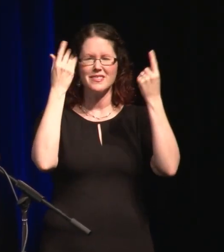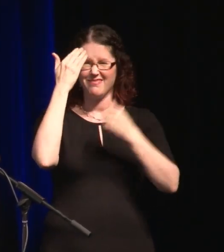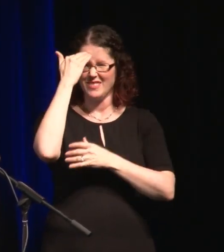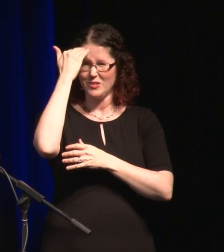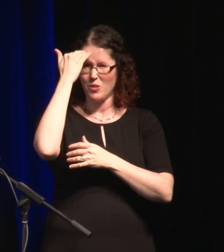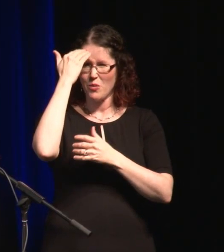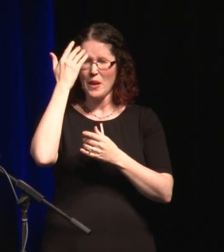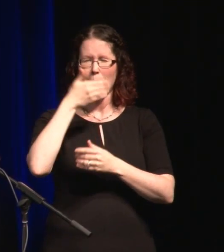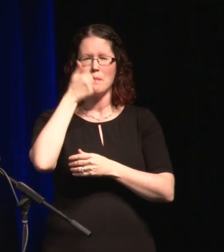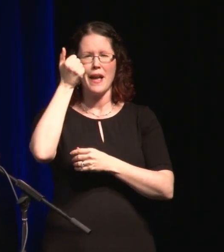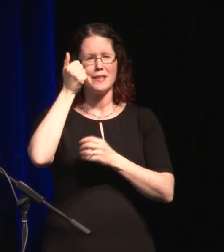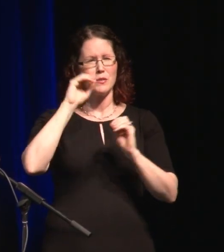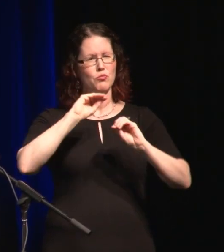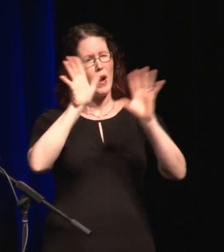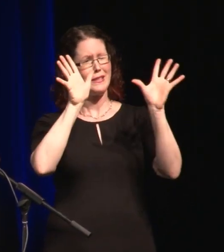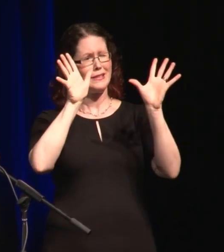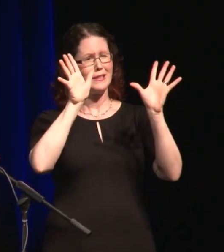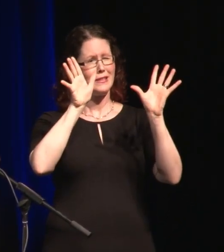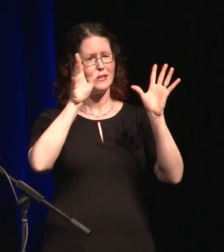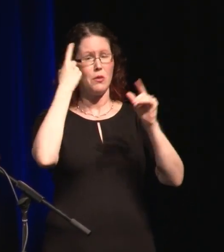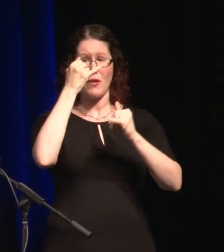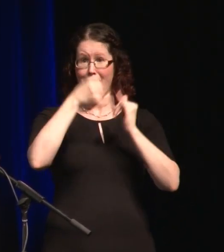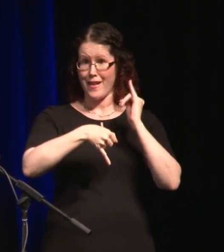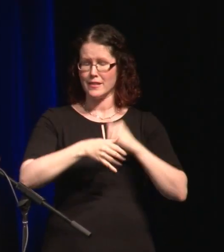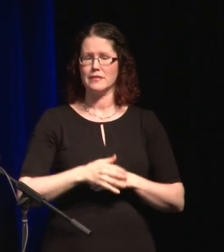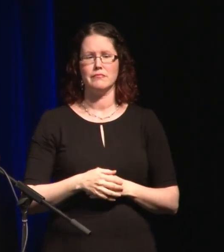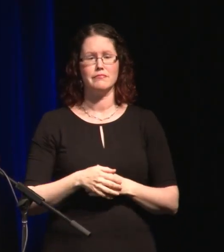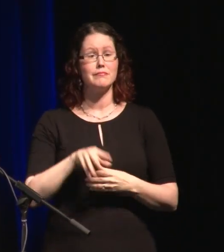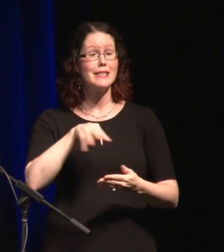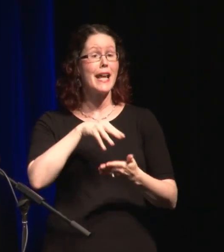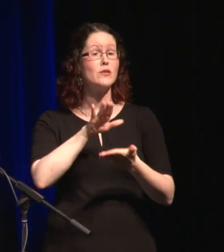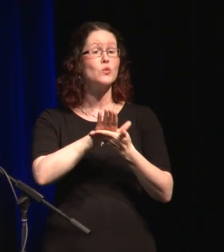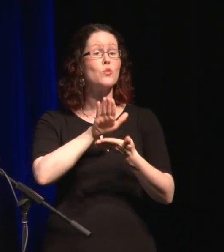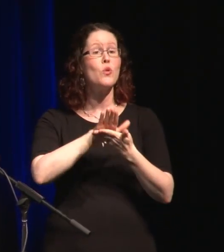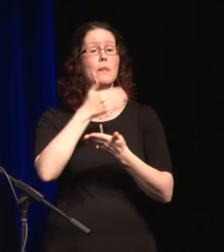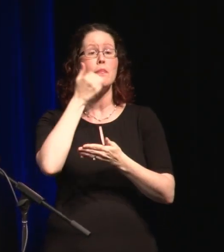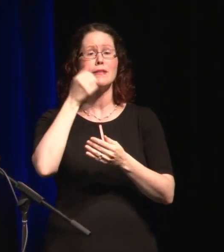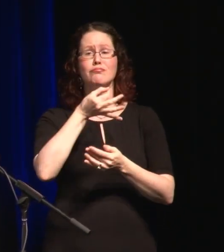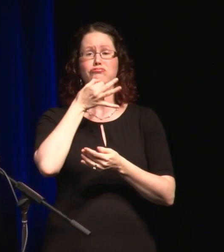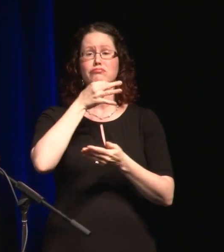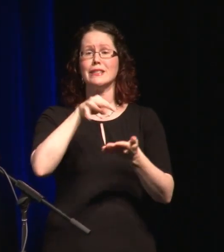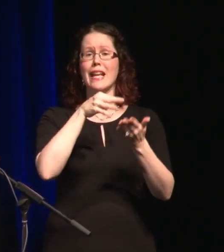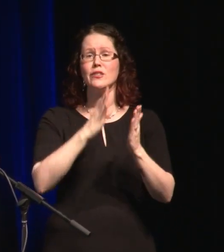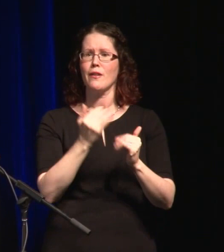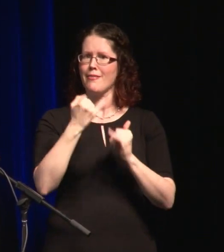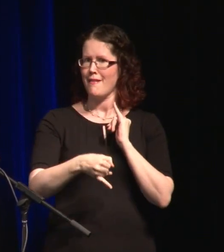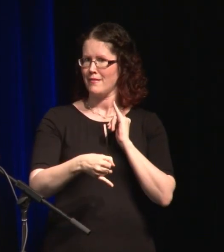biggest, brightest burst for last? Dance schools save their best routines for their grand finale.